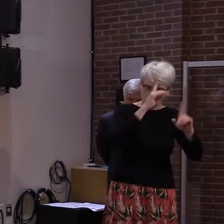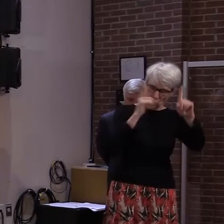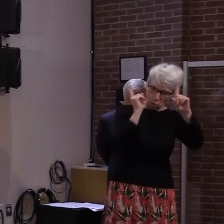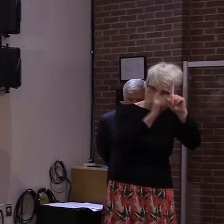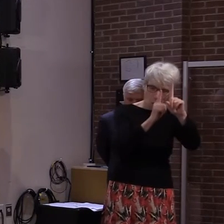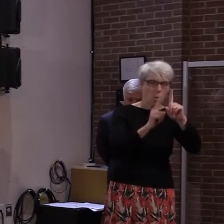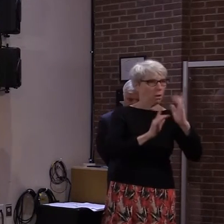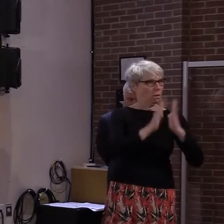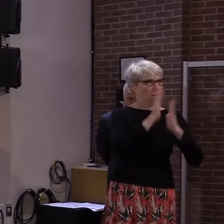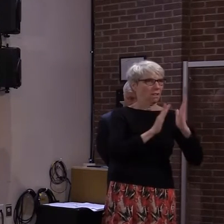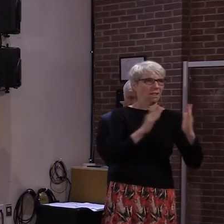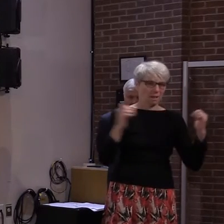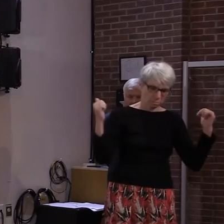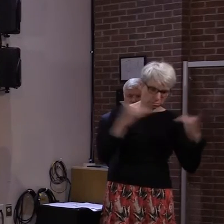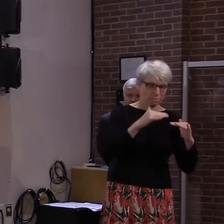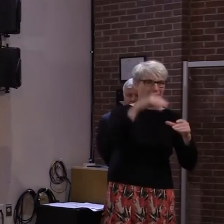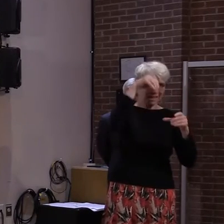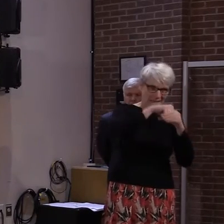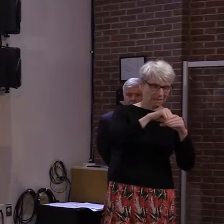far better than remote.